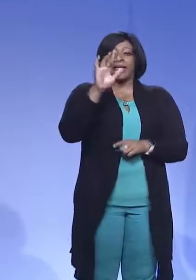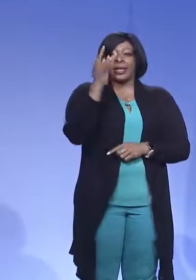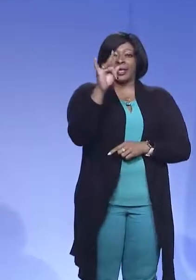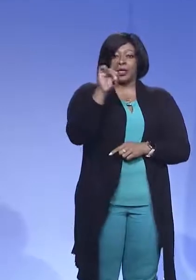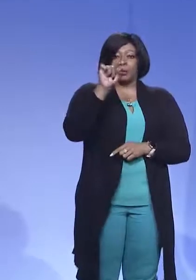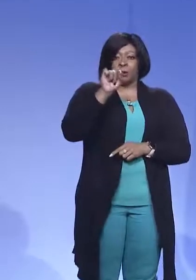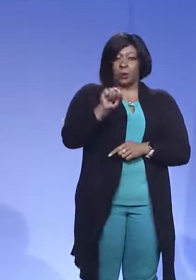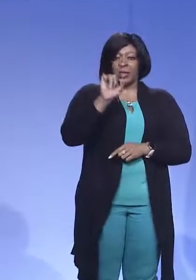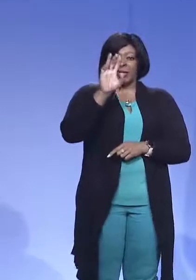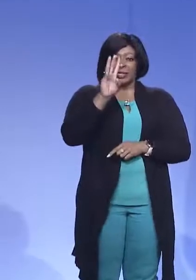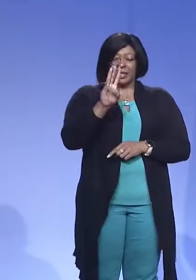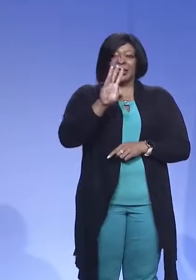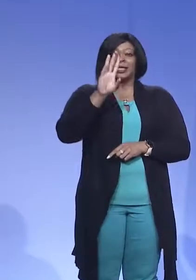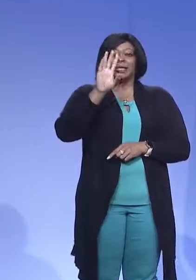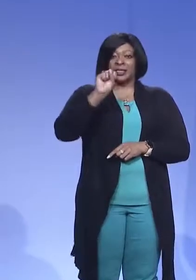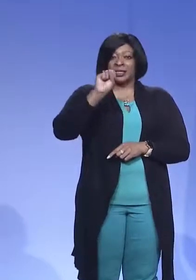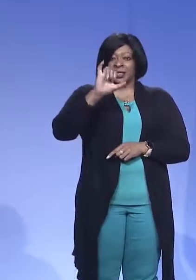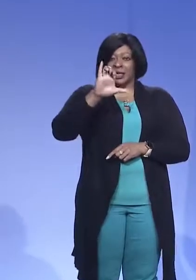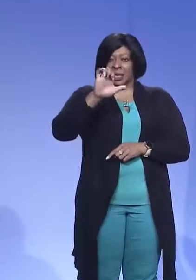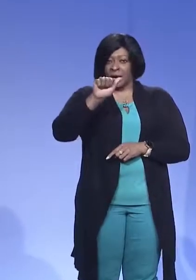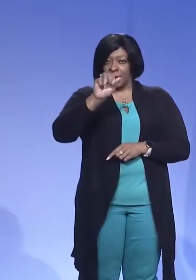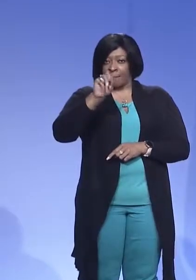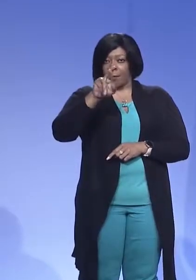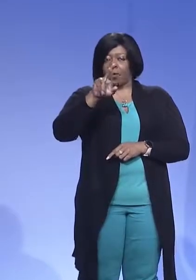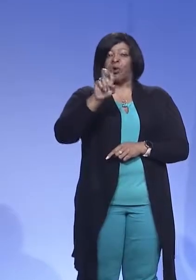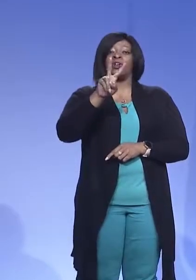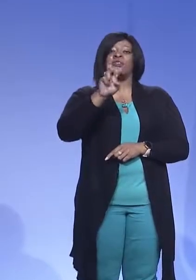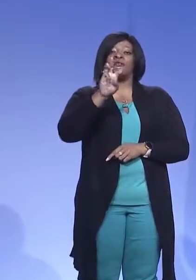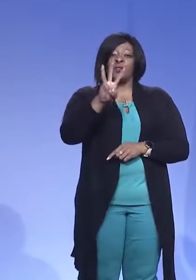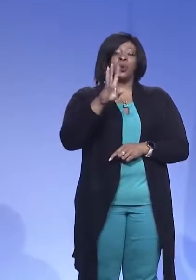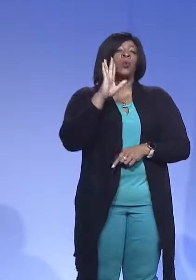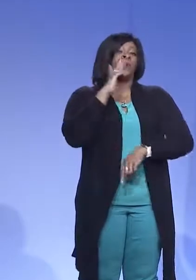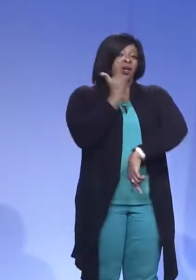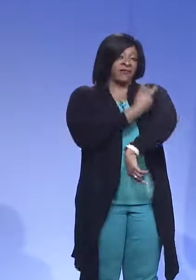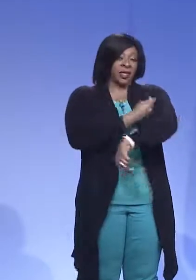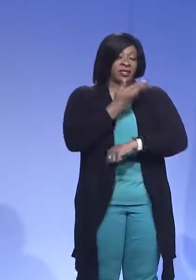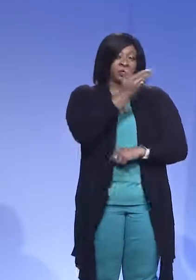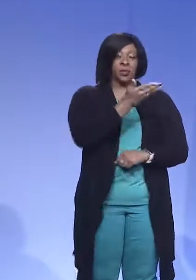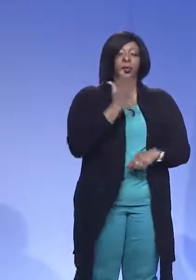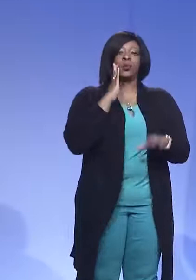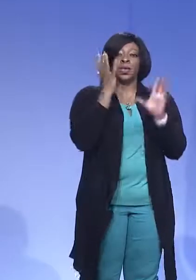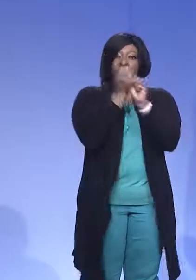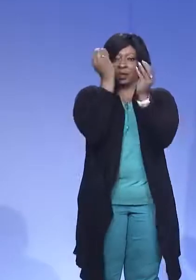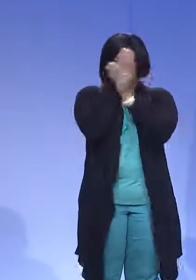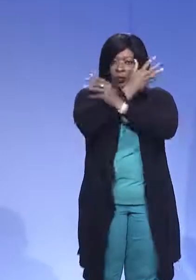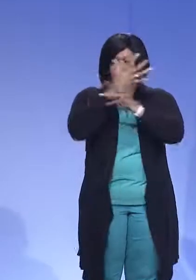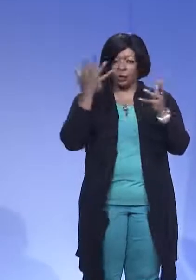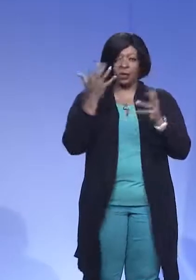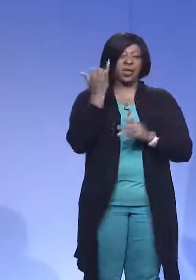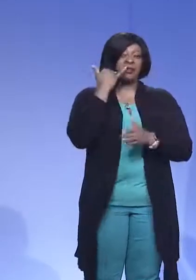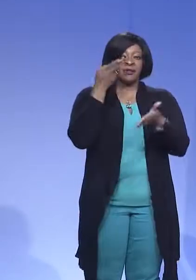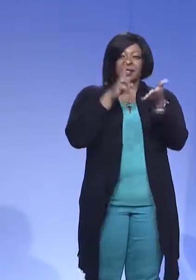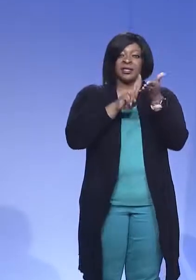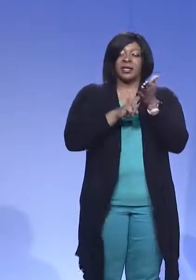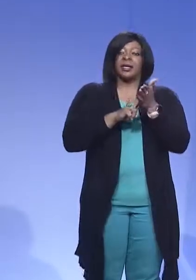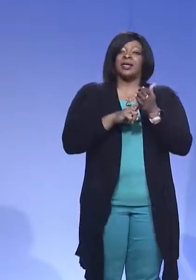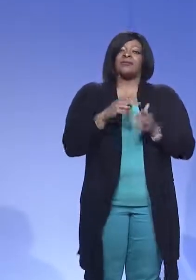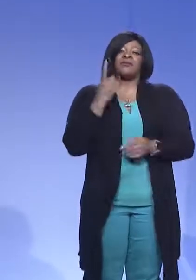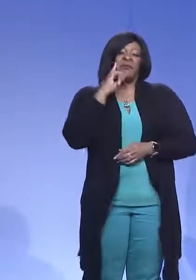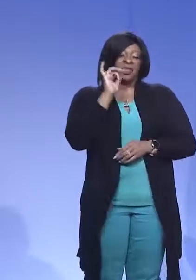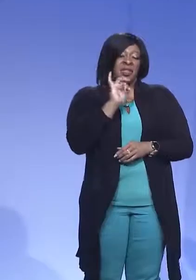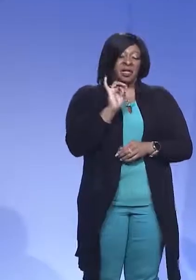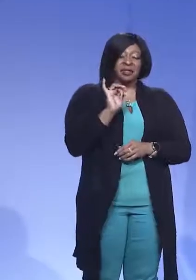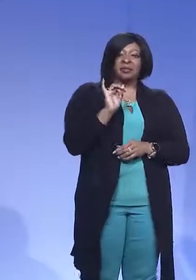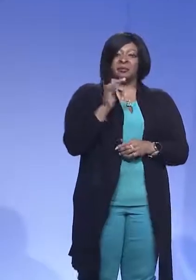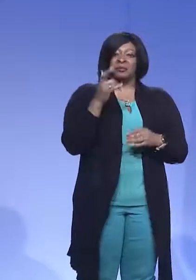1826 Sycamore View, and we will provide the vaccine there. You will also receive notice if you signed up through Eventbrite that we've